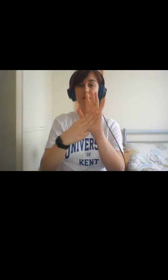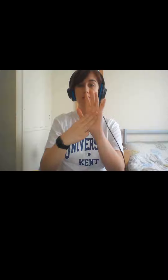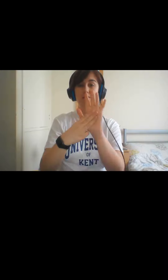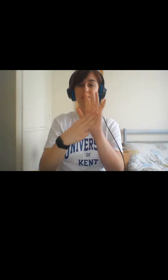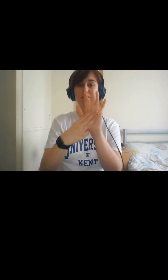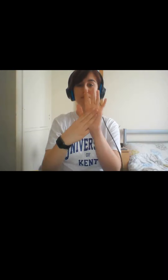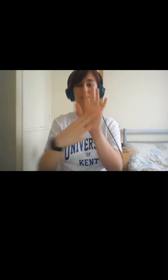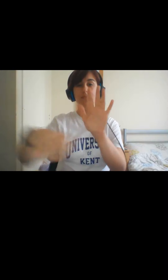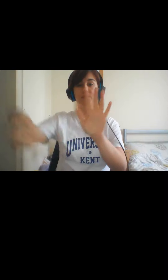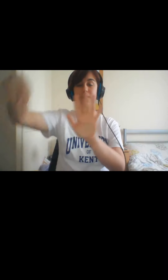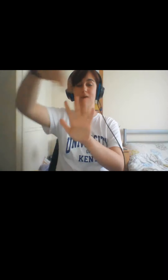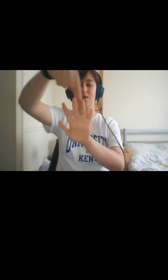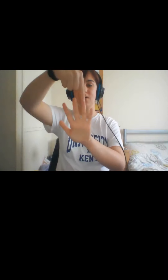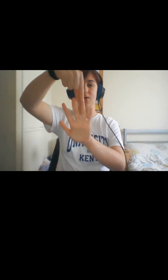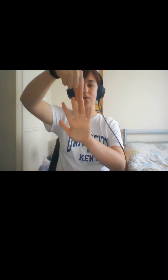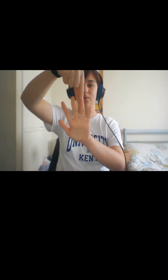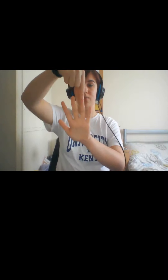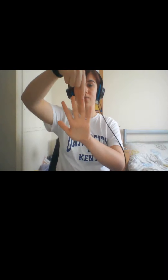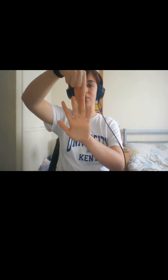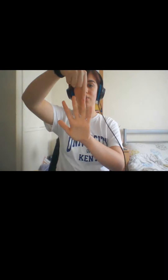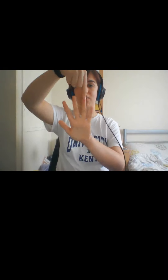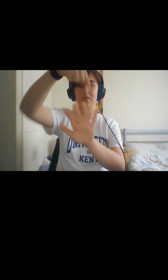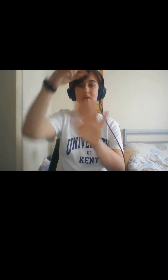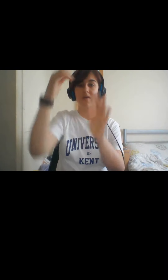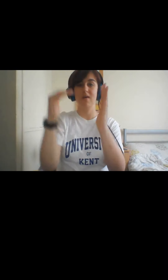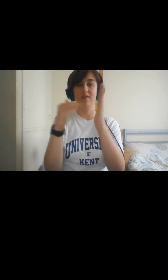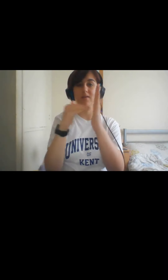M, O, Z.